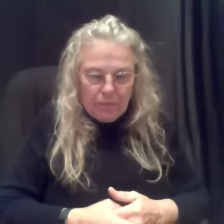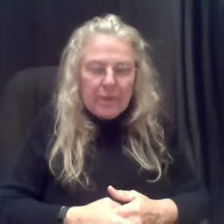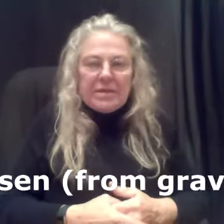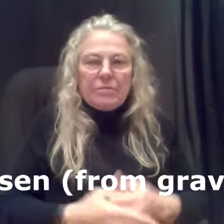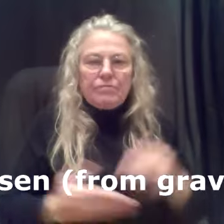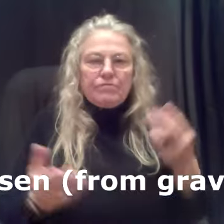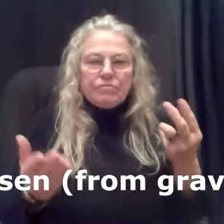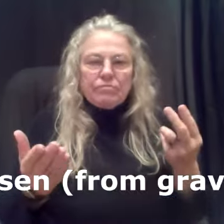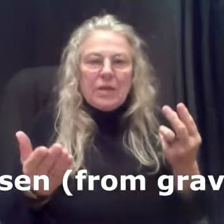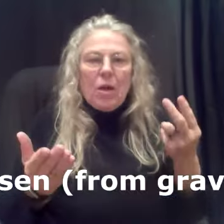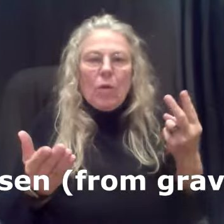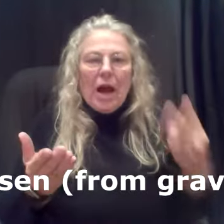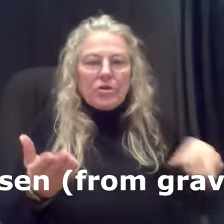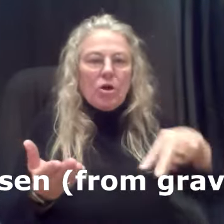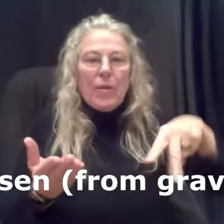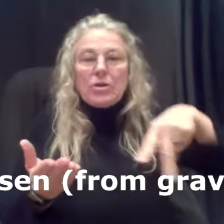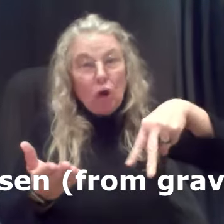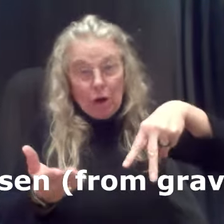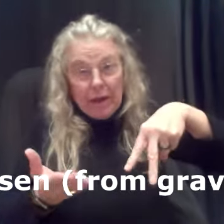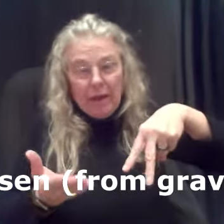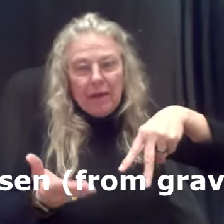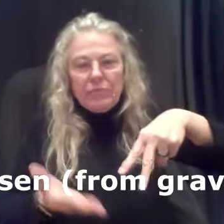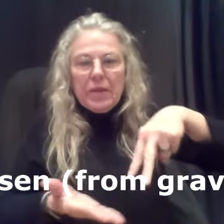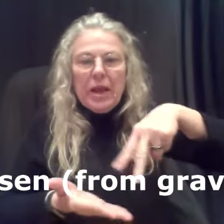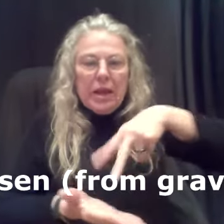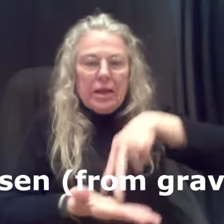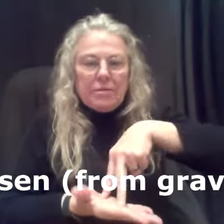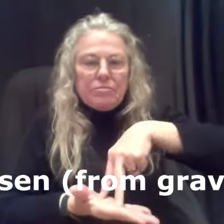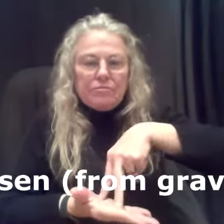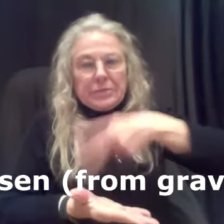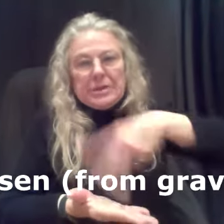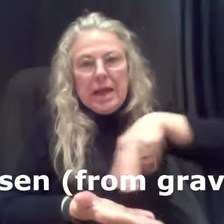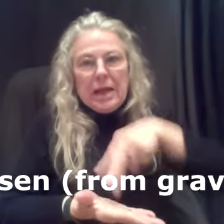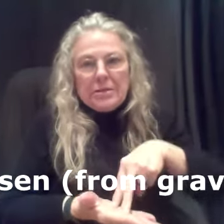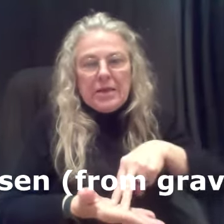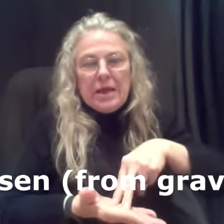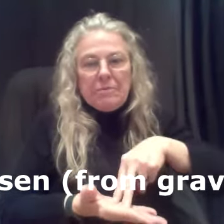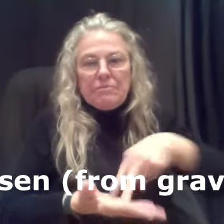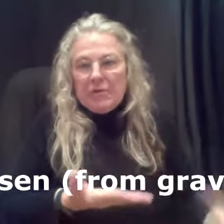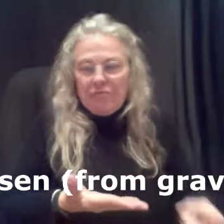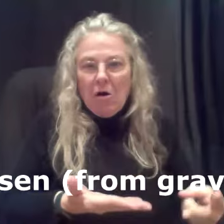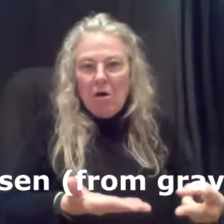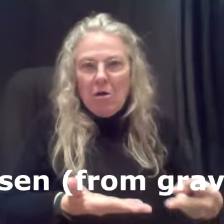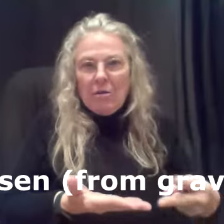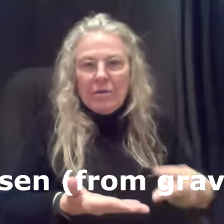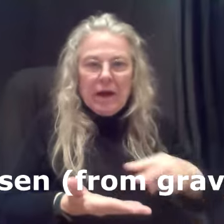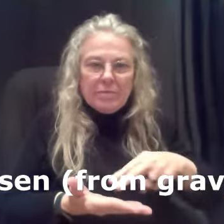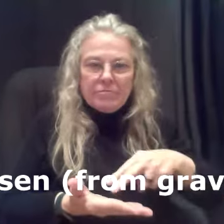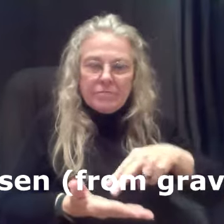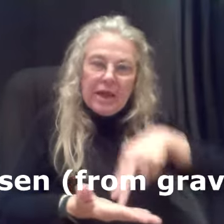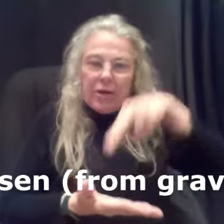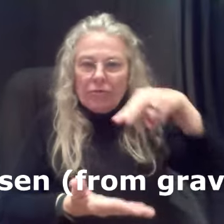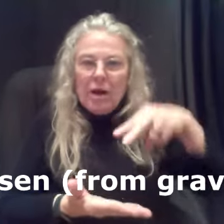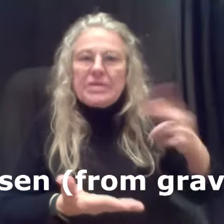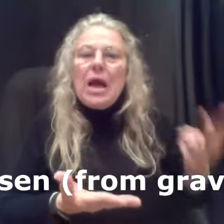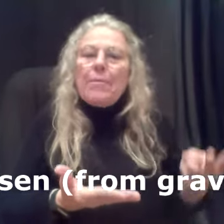Risen. I talk about Charlie a lot. He can dance, he can fall, he can rise, but